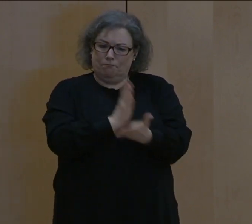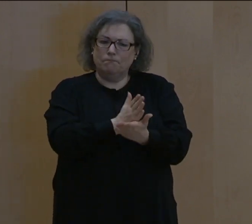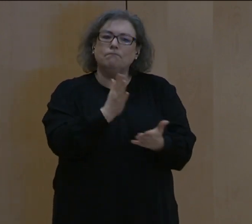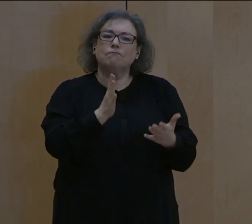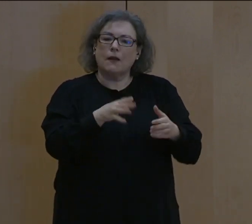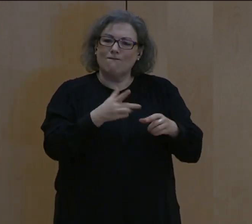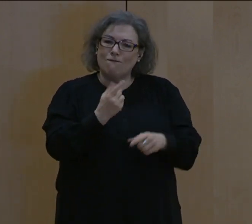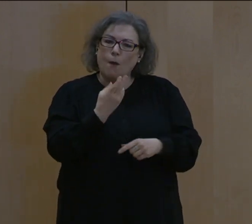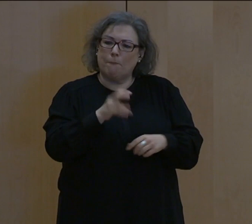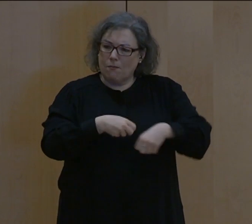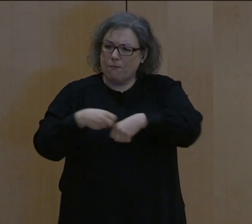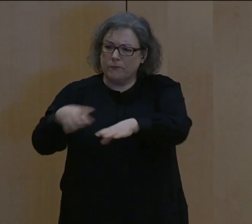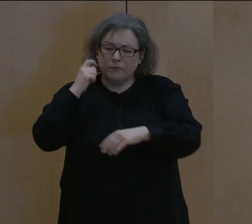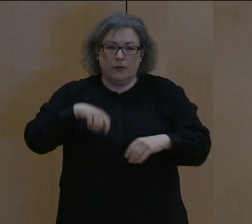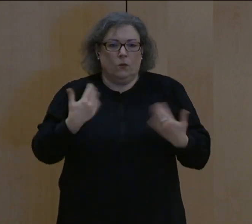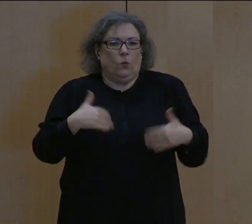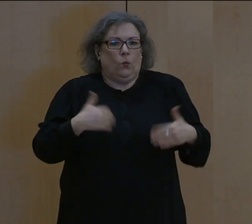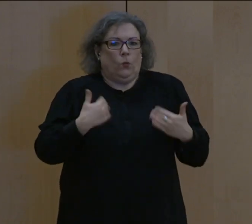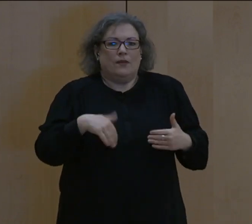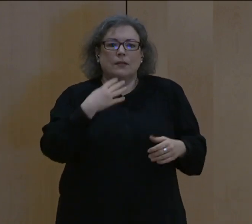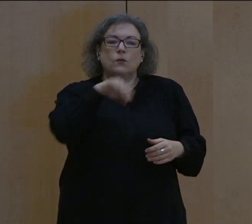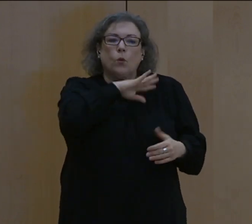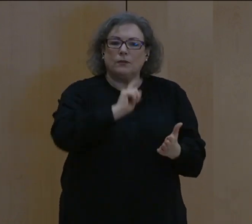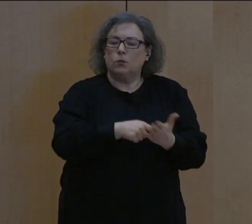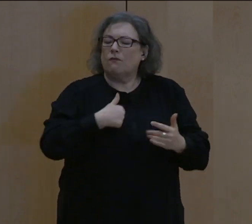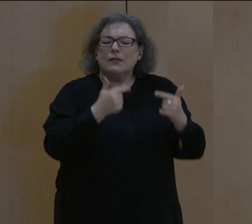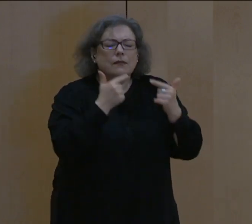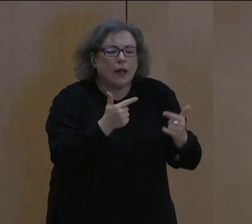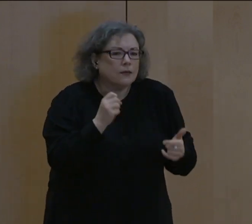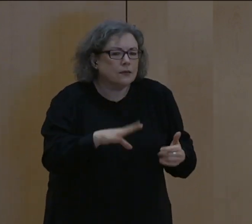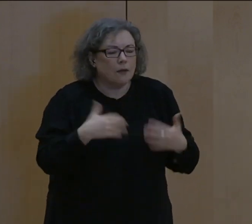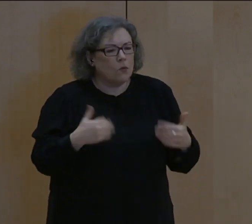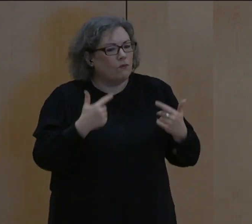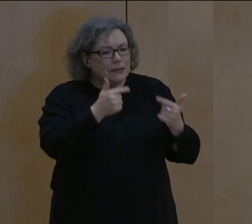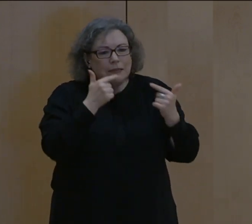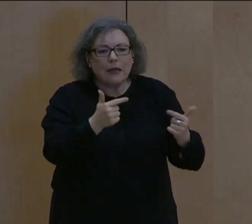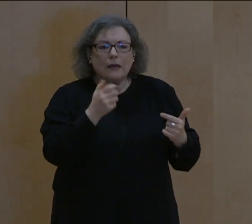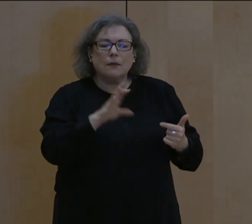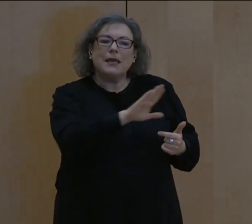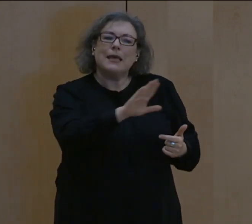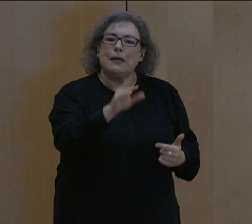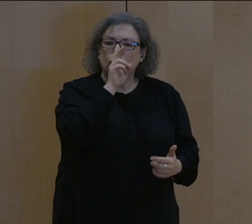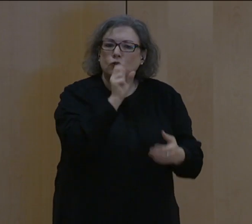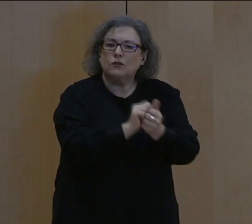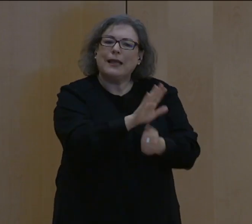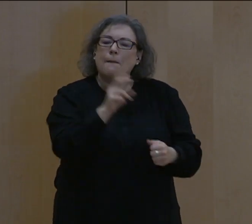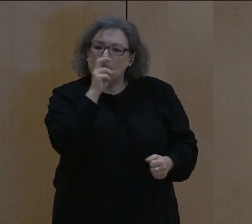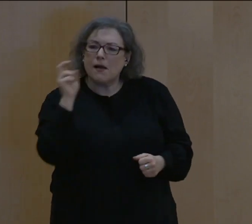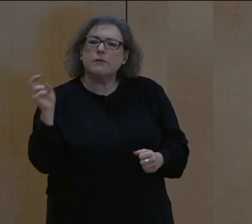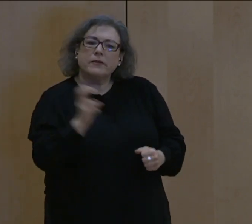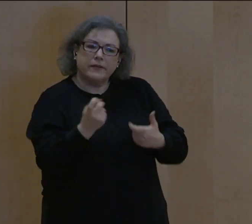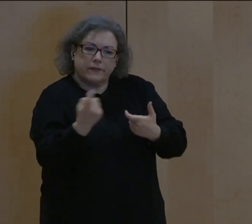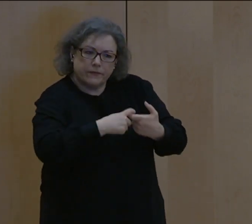for your reasonable approach, for your perspective. Sweden is